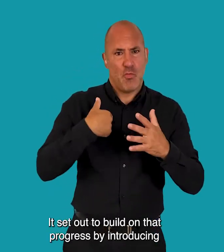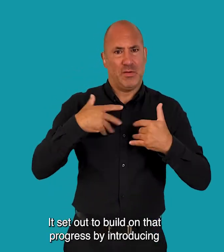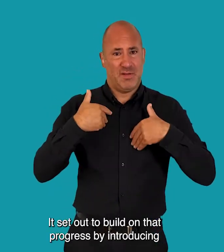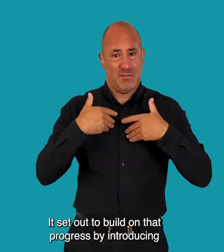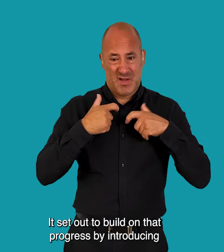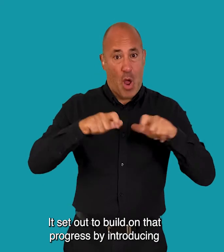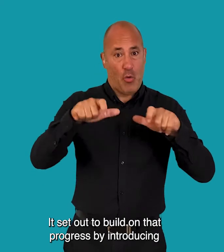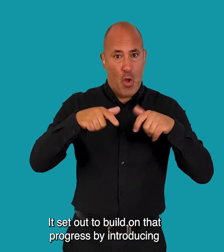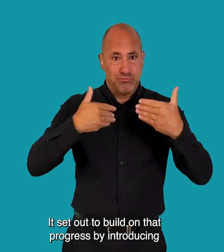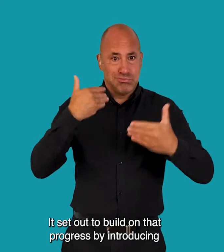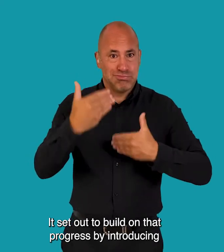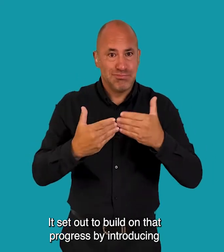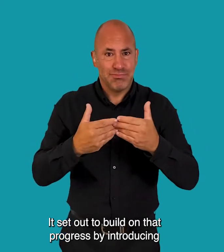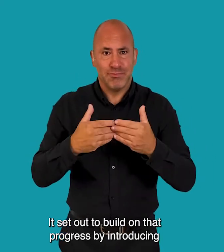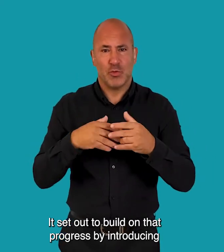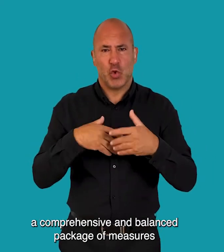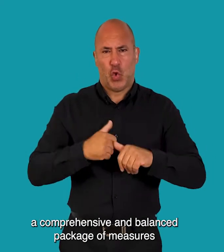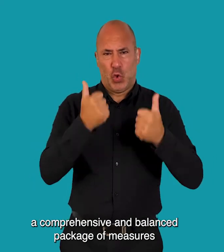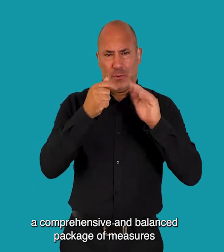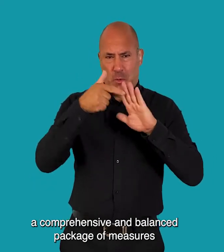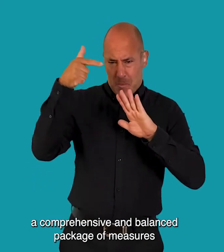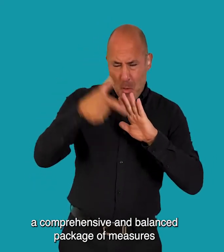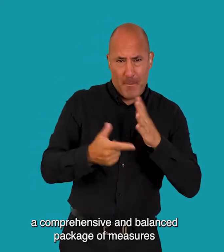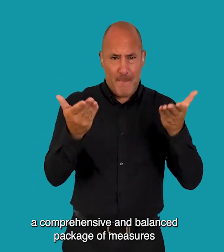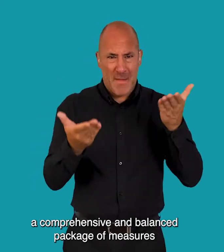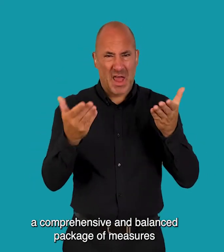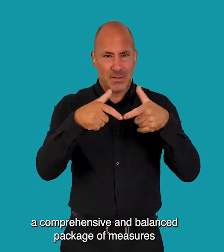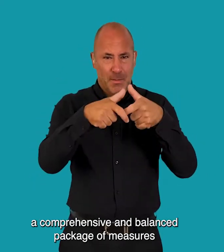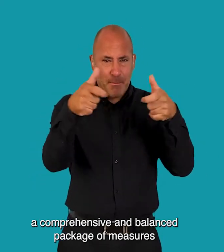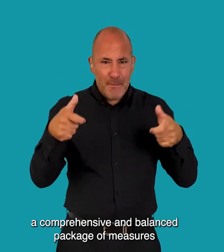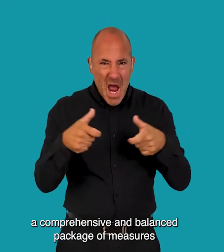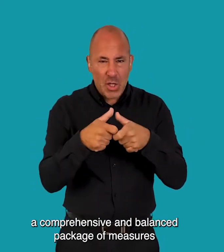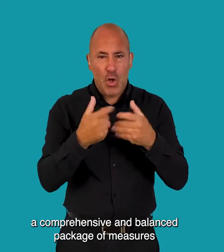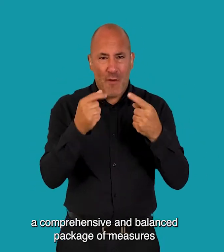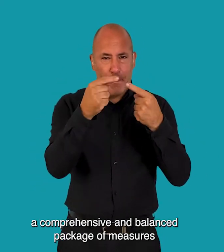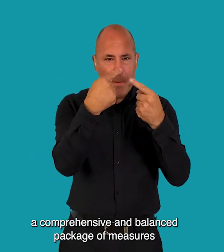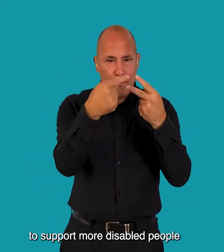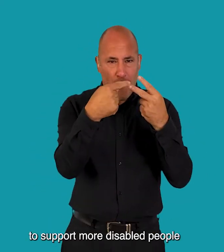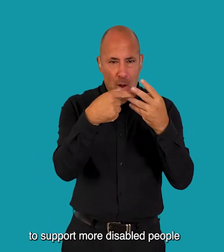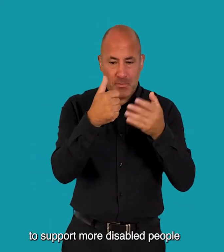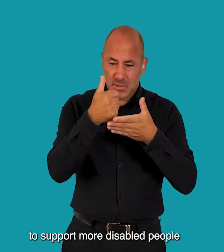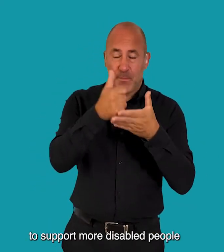that progress by introducing a comprehensive and balanced package of measures to support more